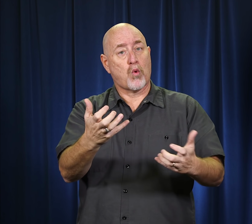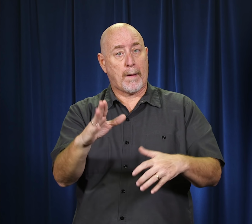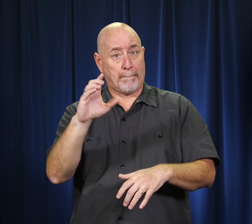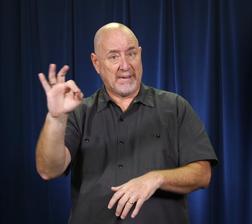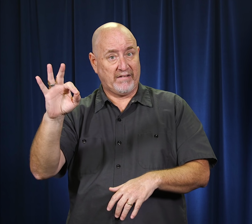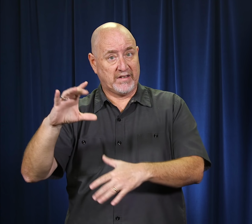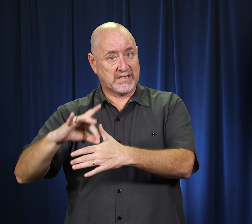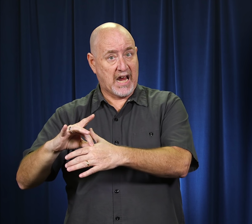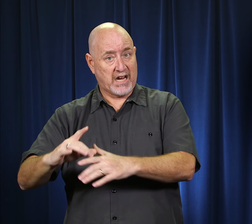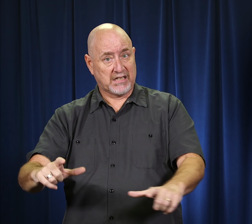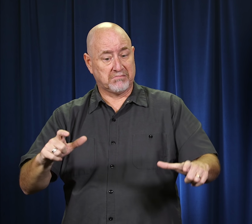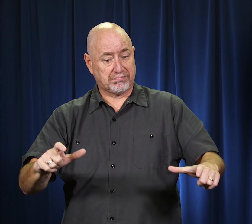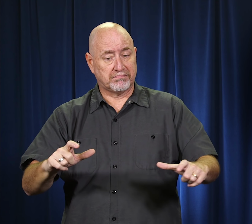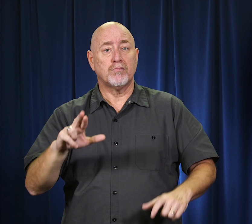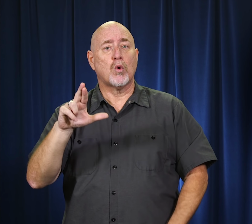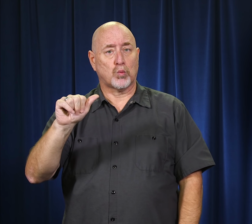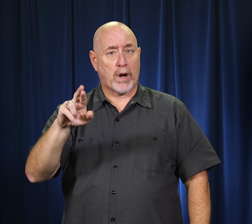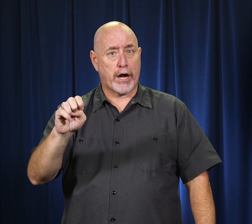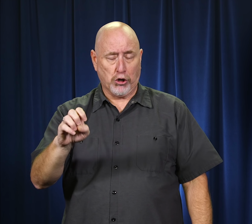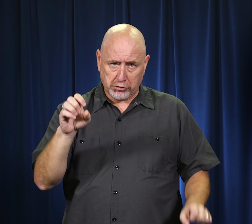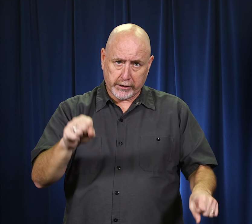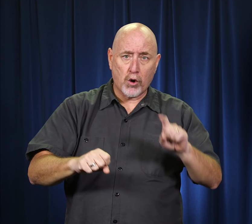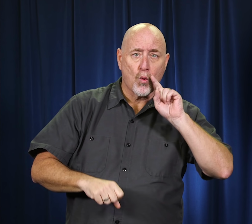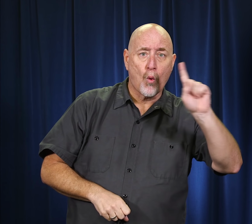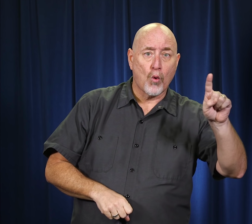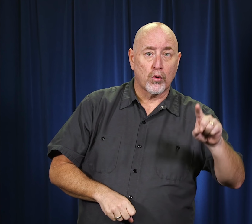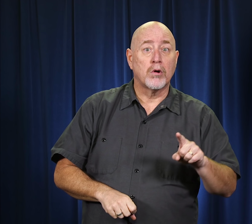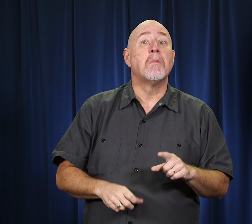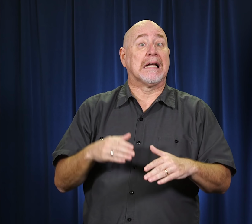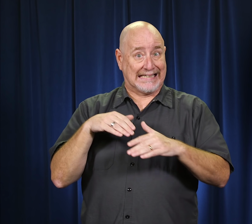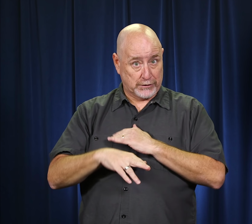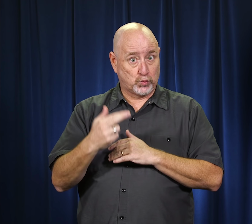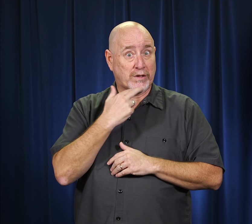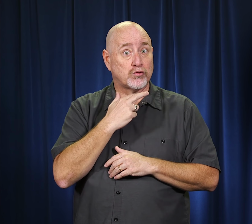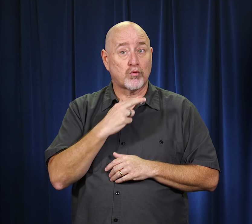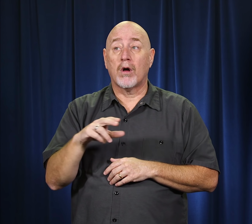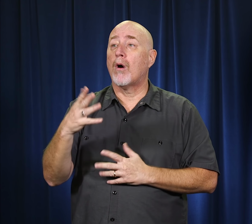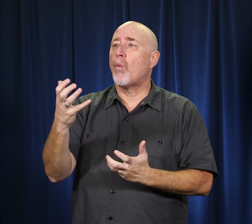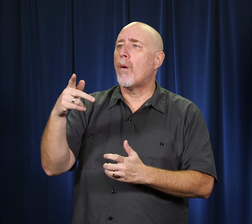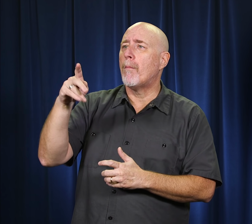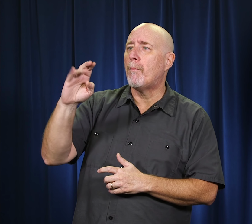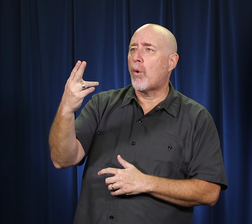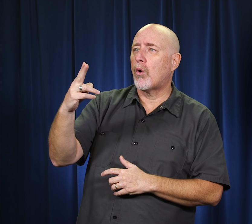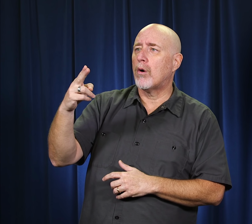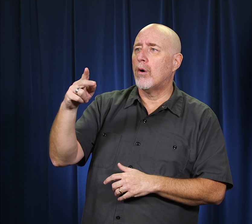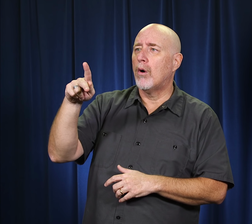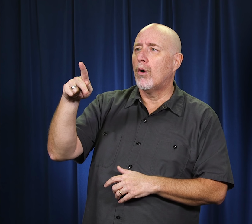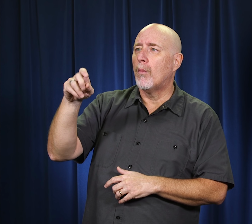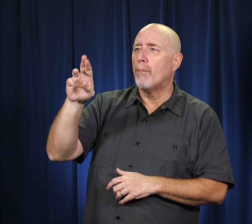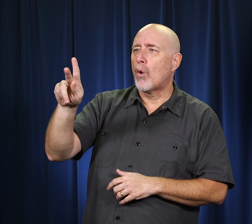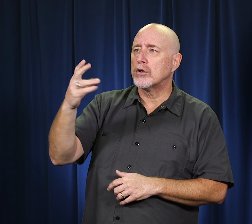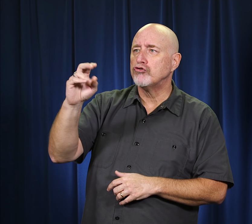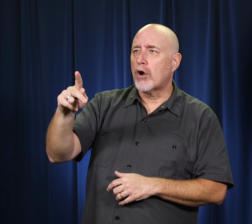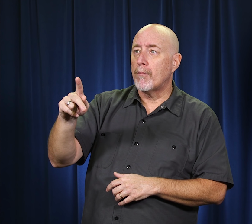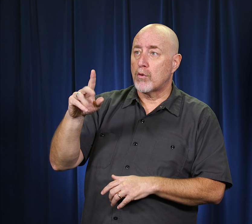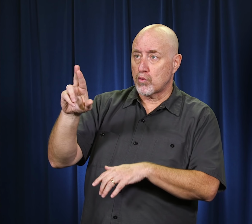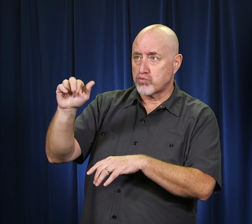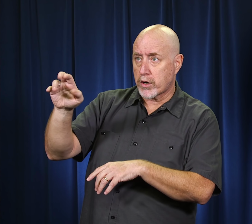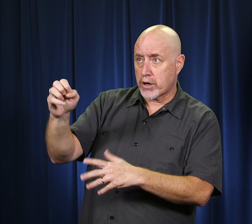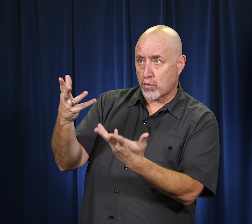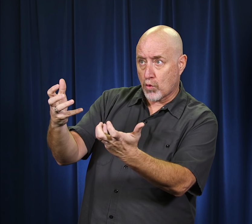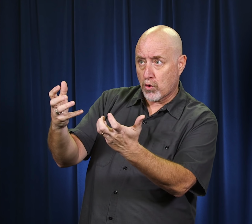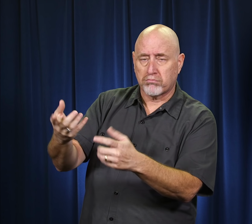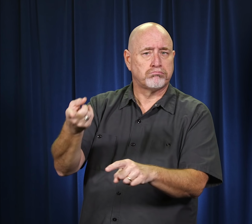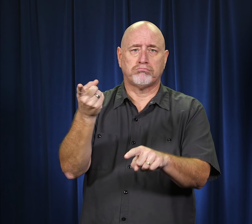a beef steak that is rare. But if you go into that restaurant and you order a pork chop, you can't order